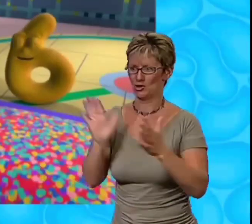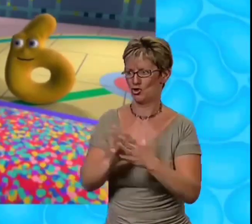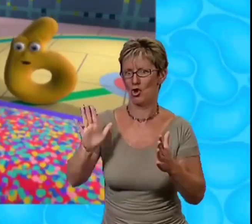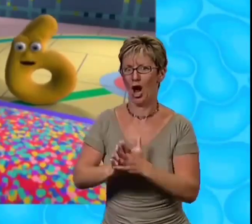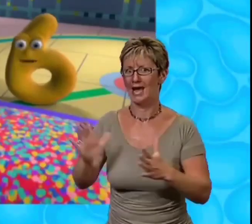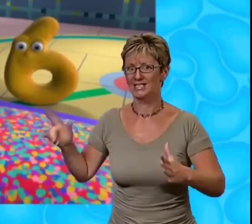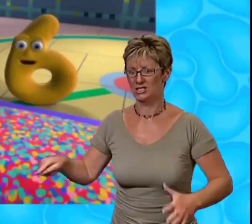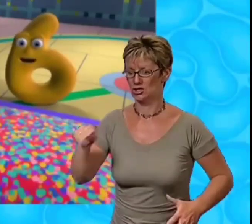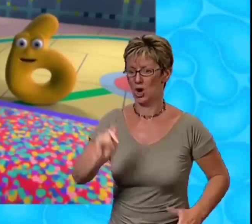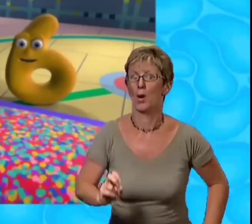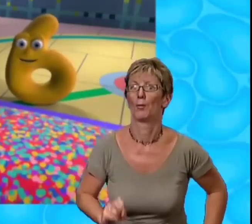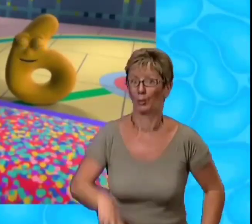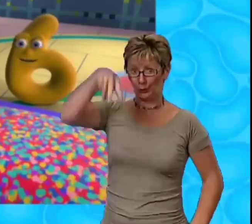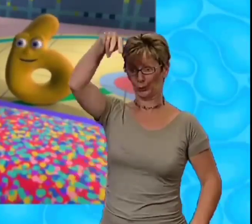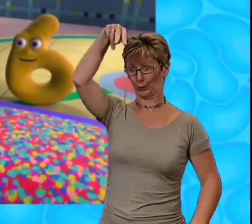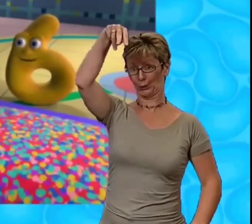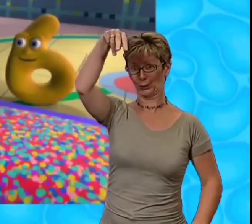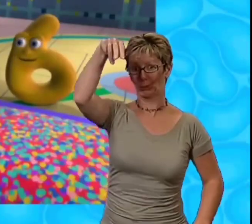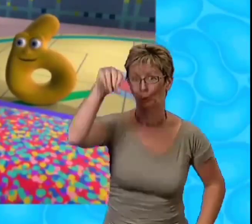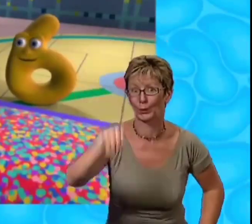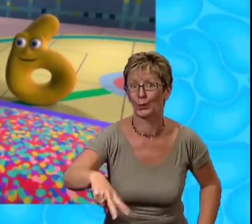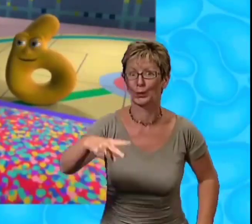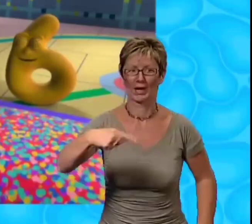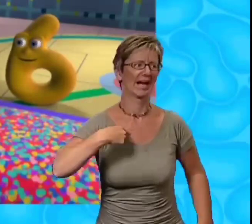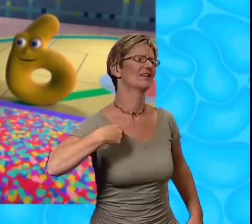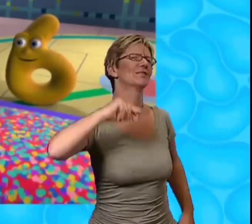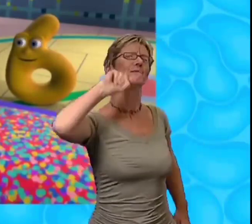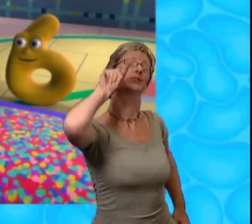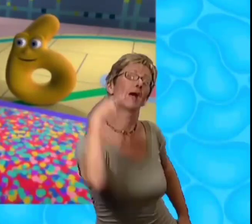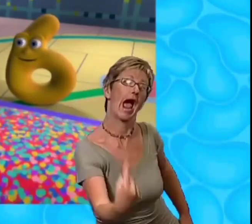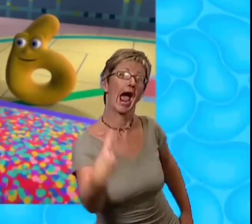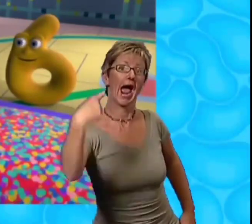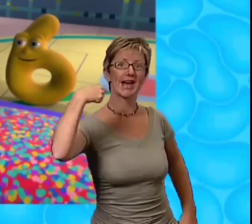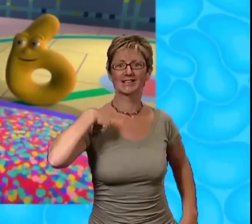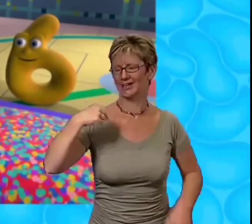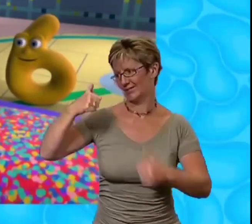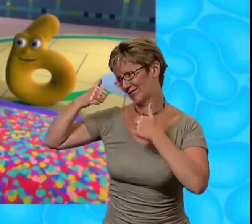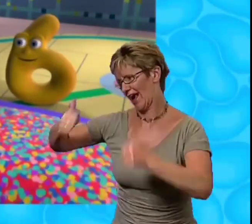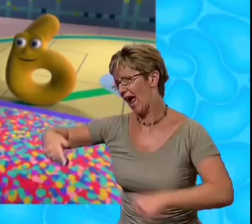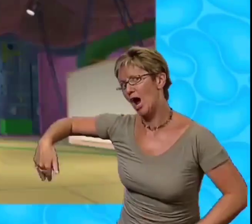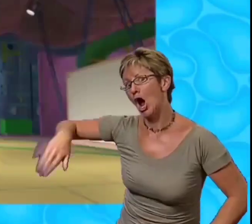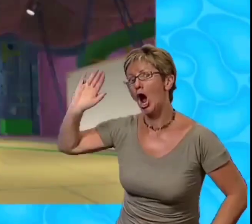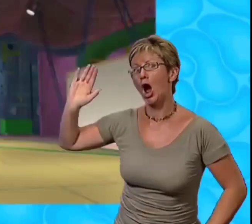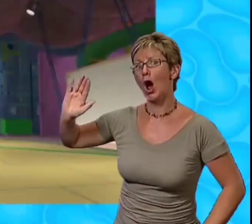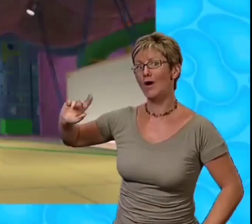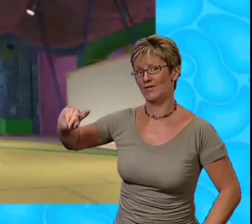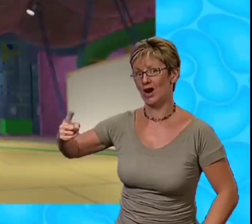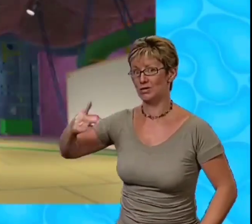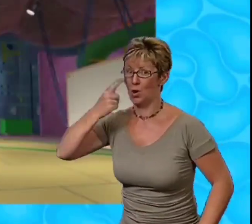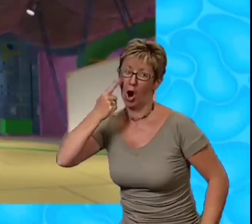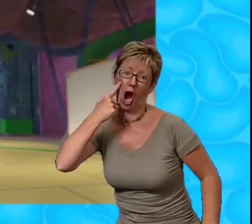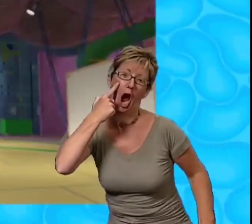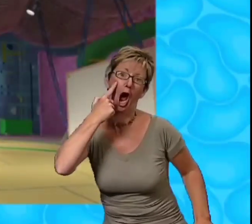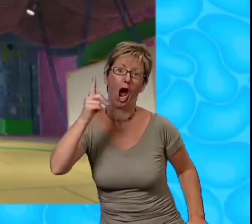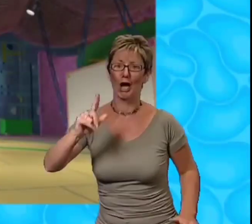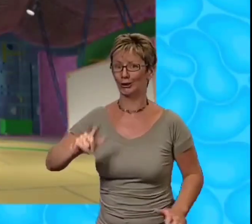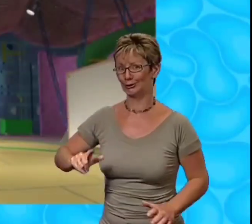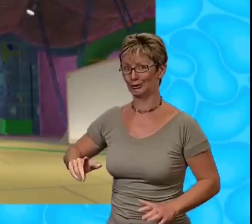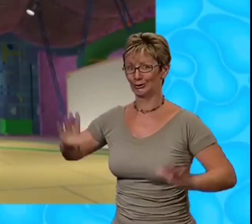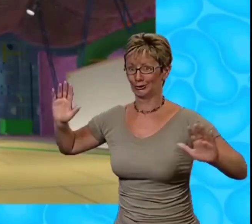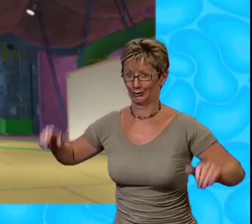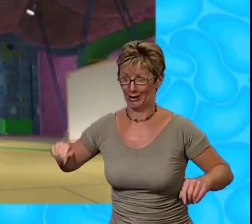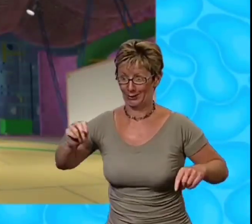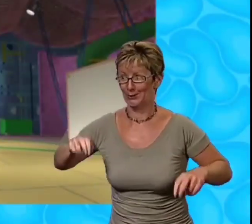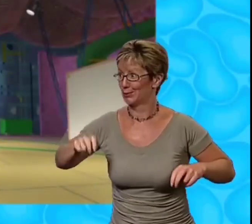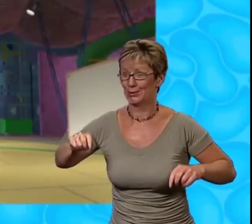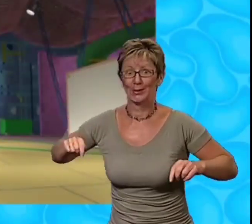Right, the jump pad! Okay, I'm going first. Fine, you go ahead. Watch this. Onto the